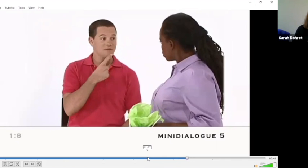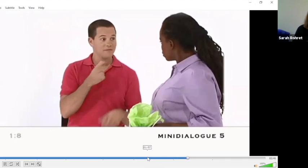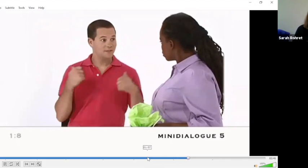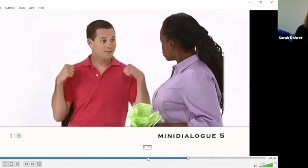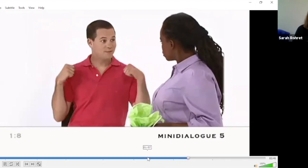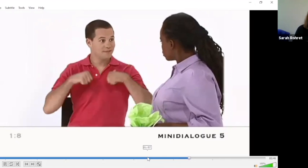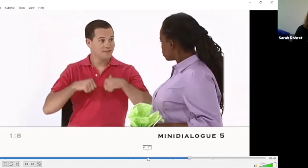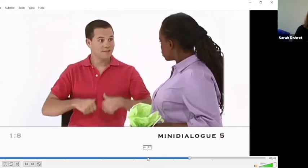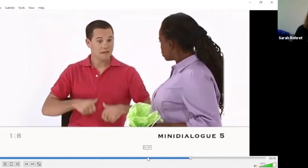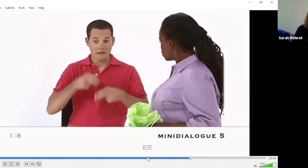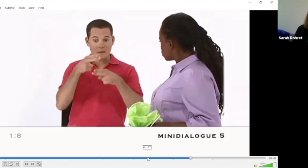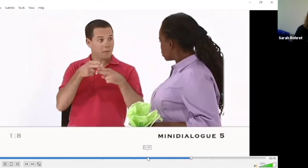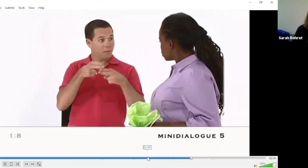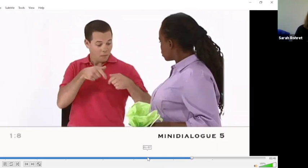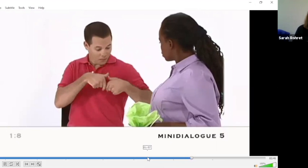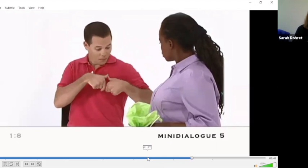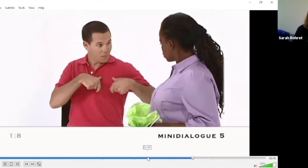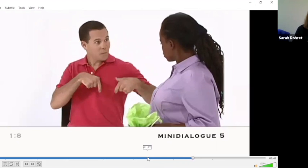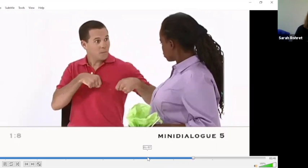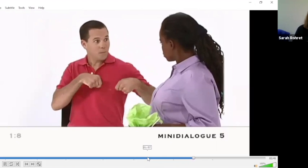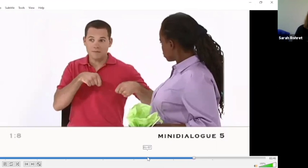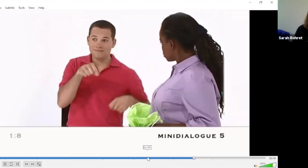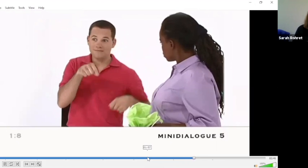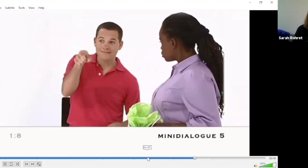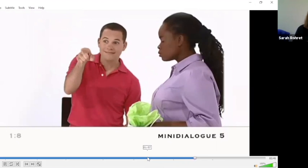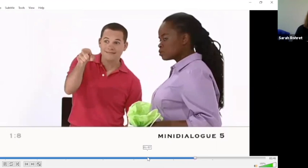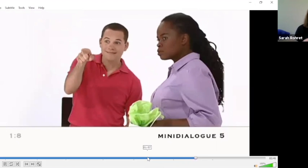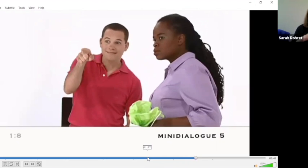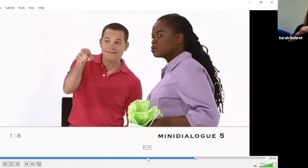Woman, red shirt.